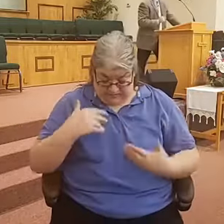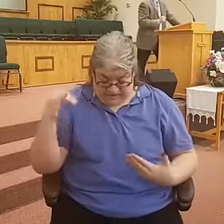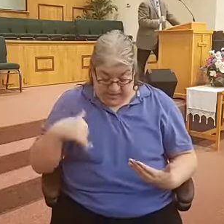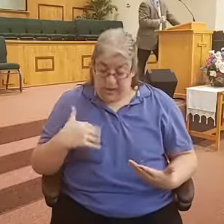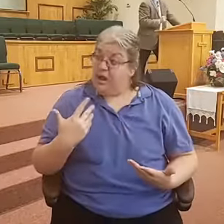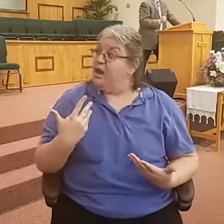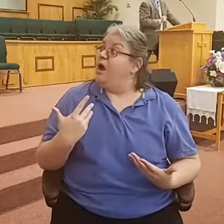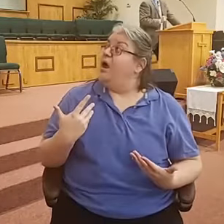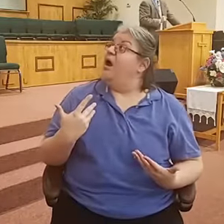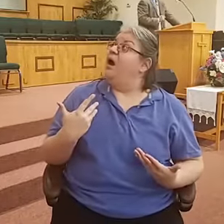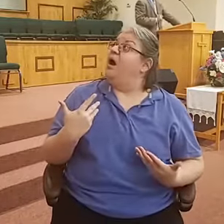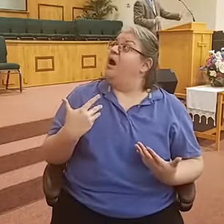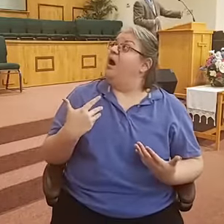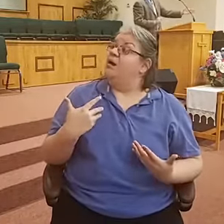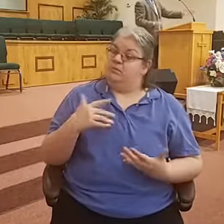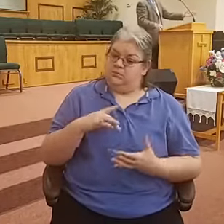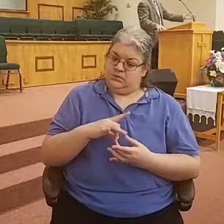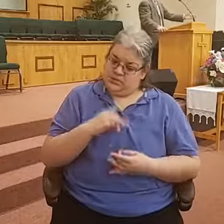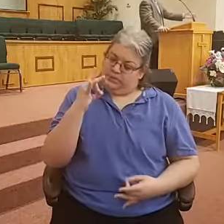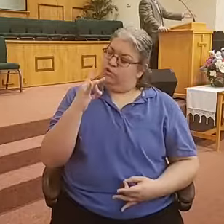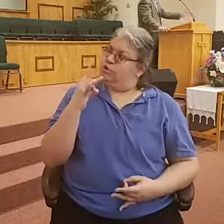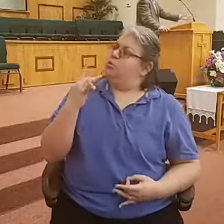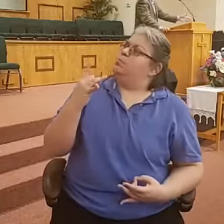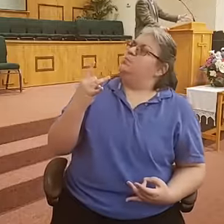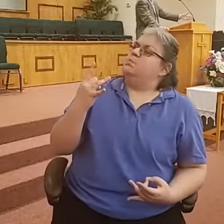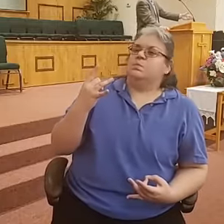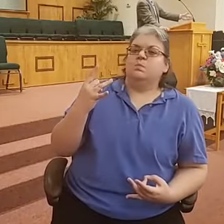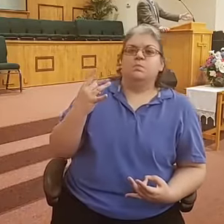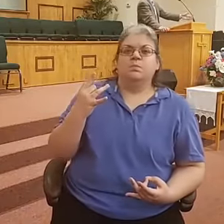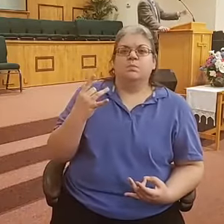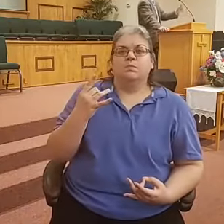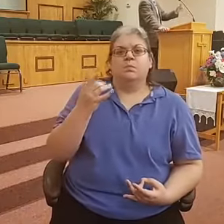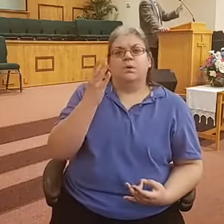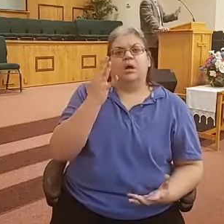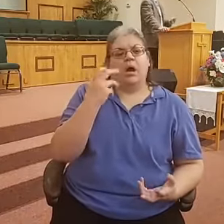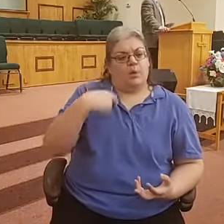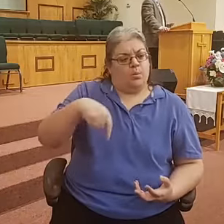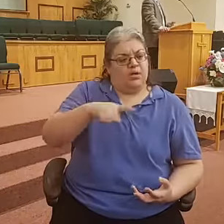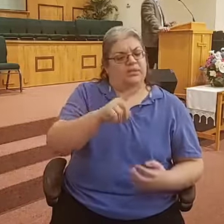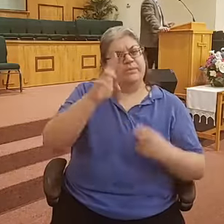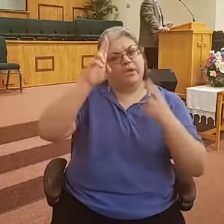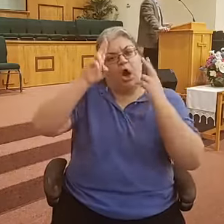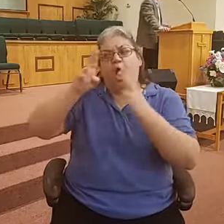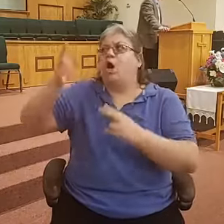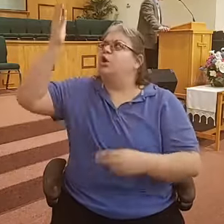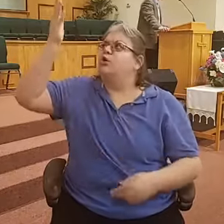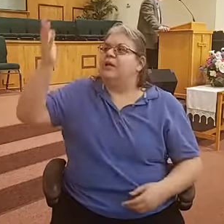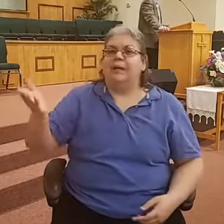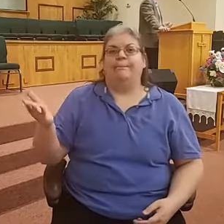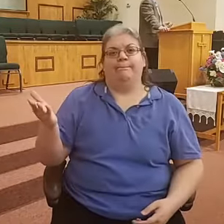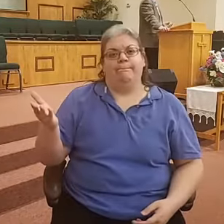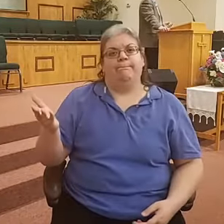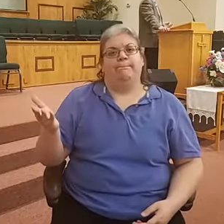spiritual. God wants them to honor Him in the skin that they're